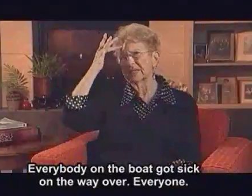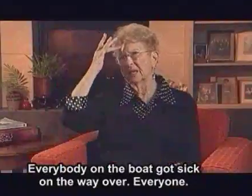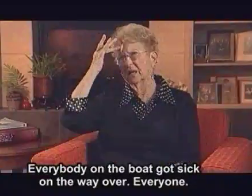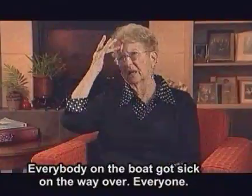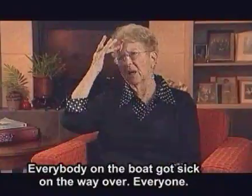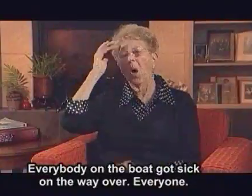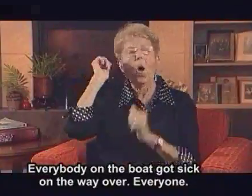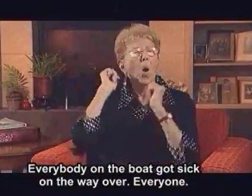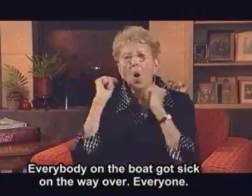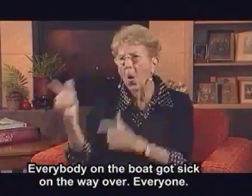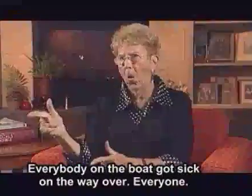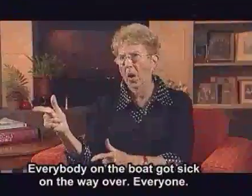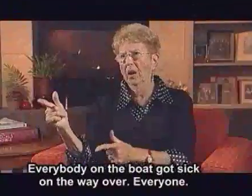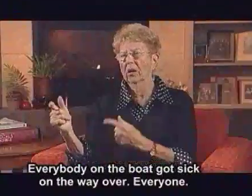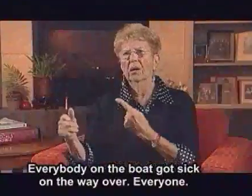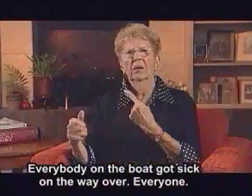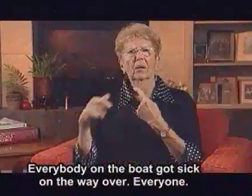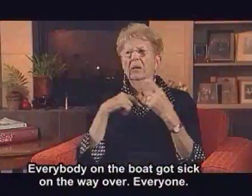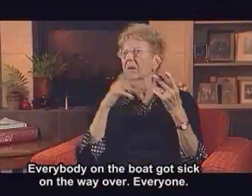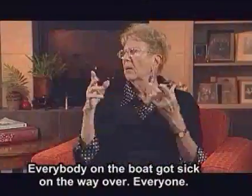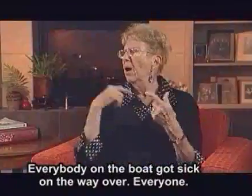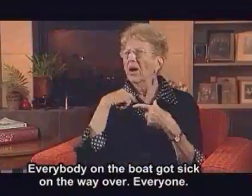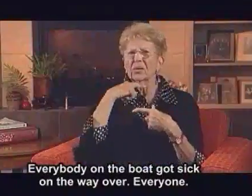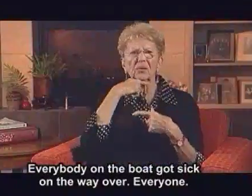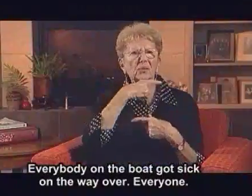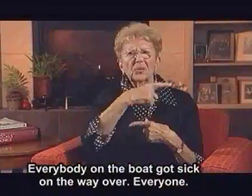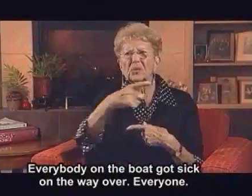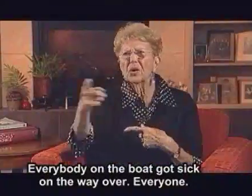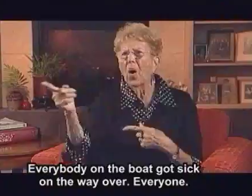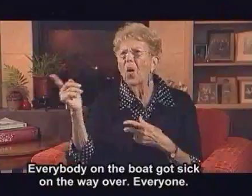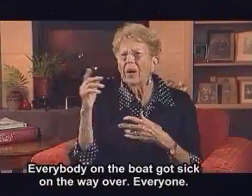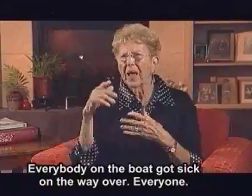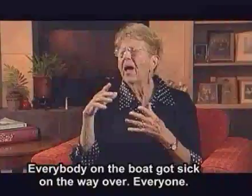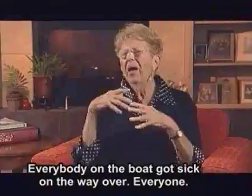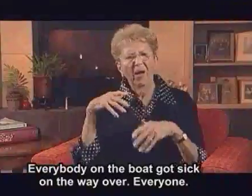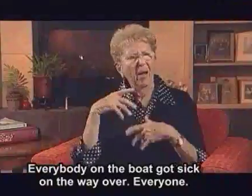Everybody on the boat got sick on the way over. Everyone.